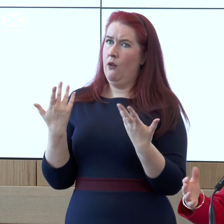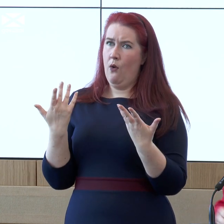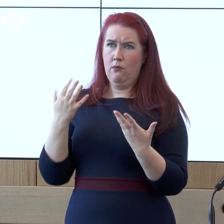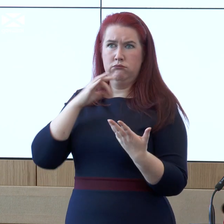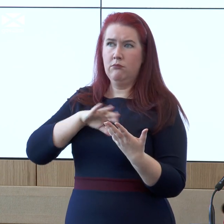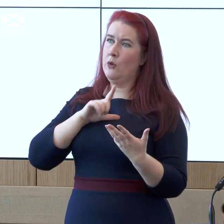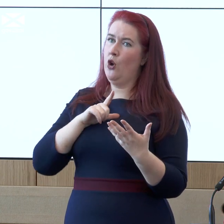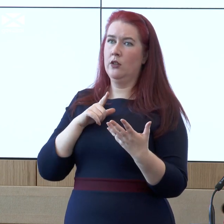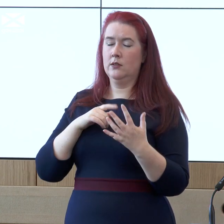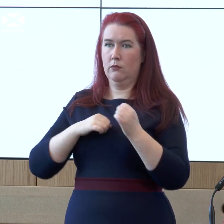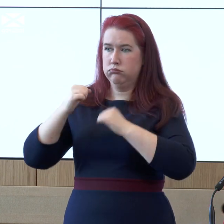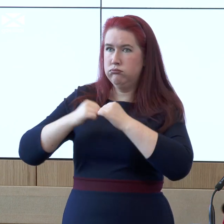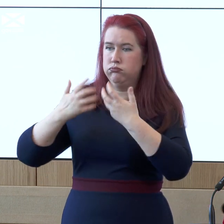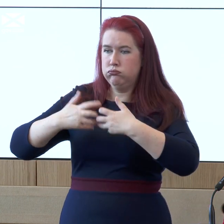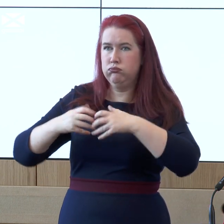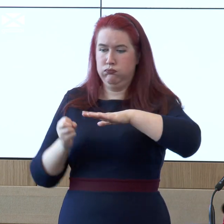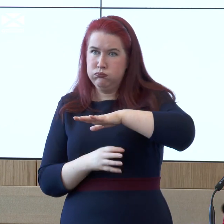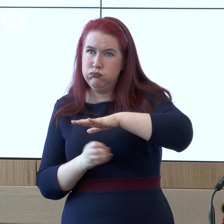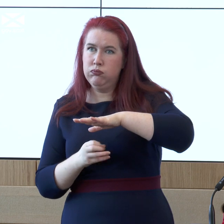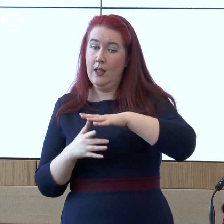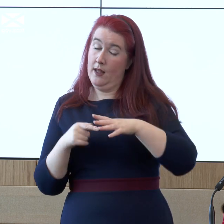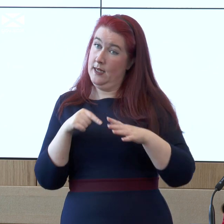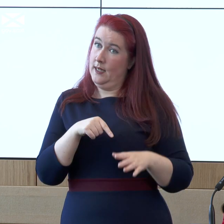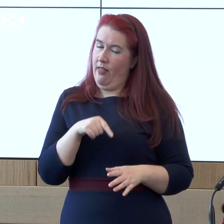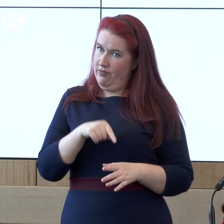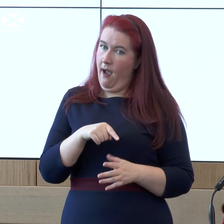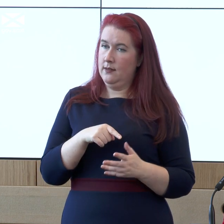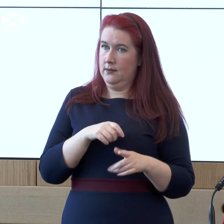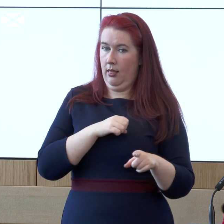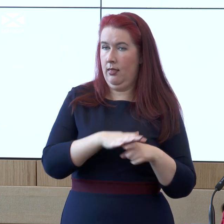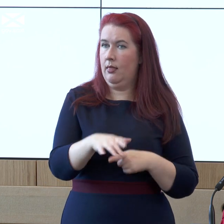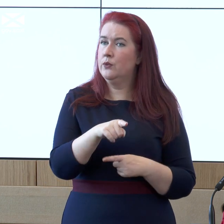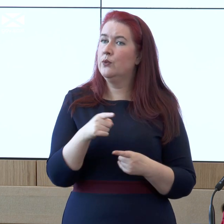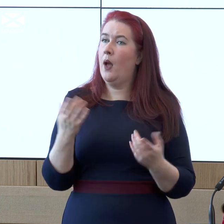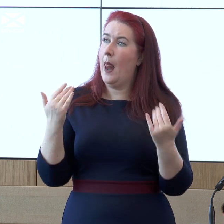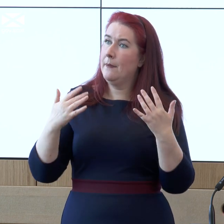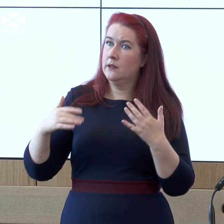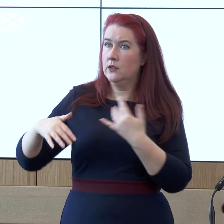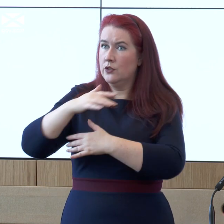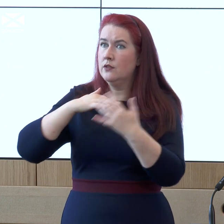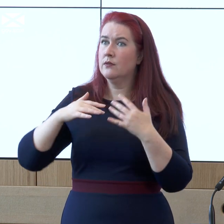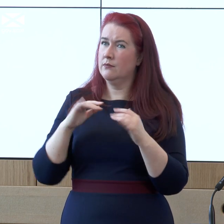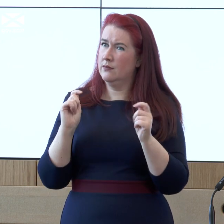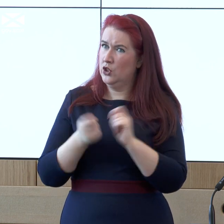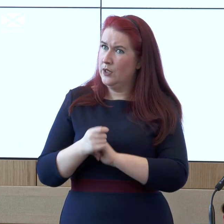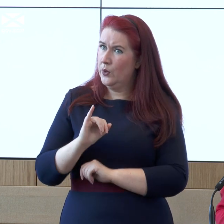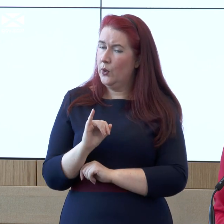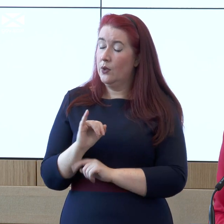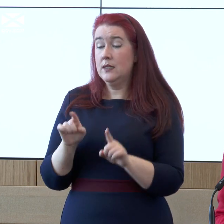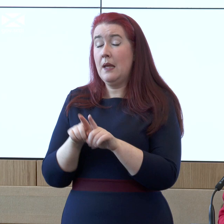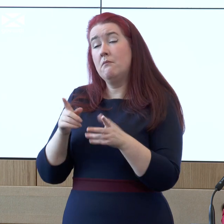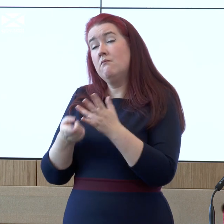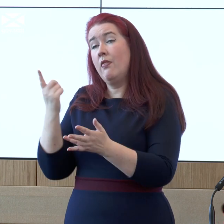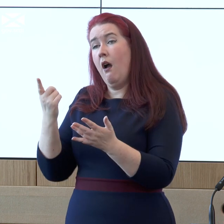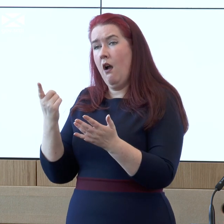carbon emissions that are causing climate change. And like so many other developed nations, we have benefited much